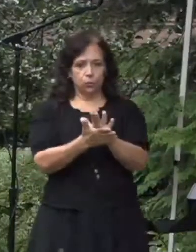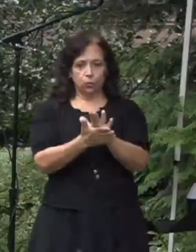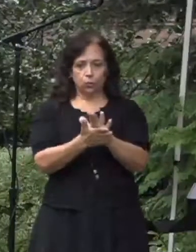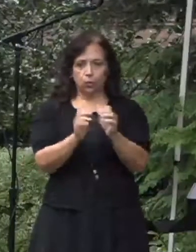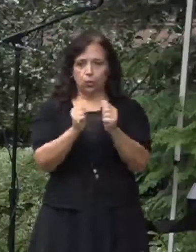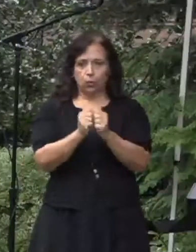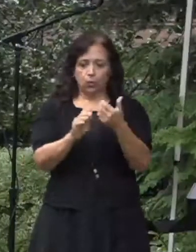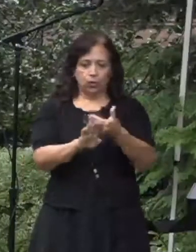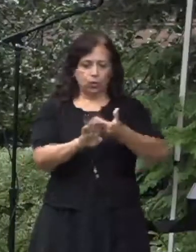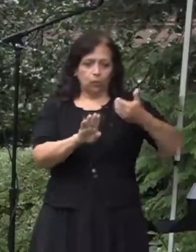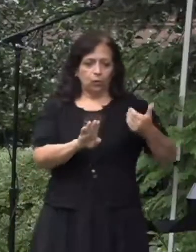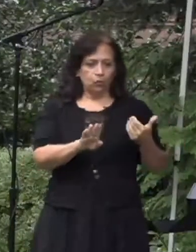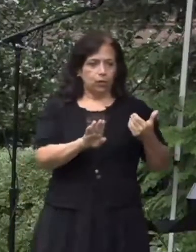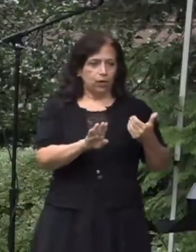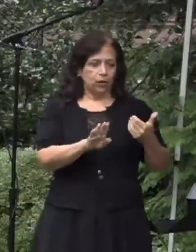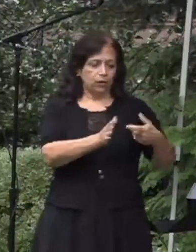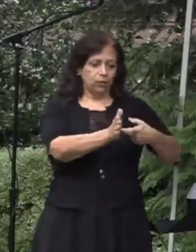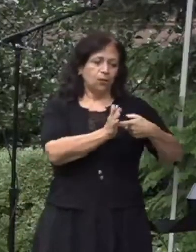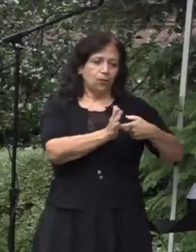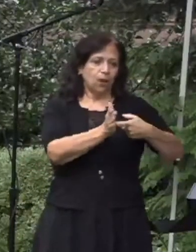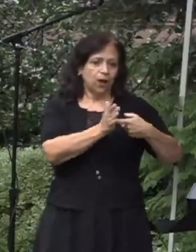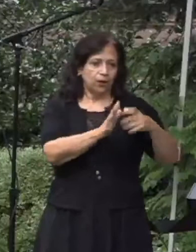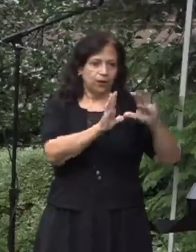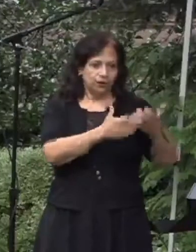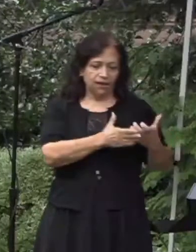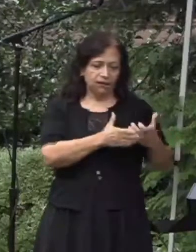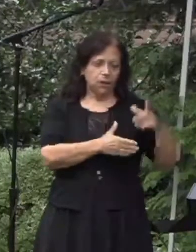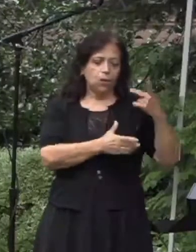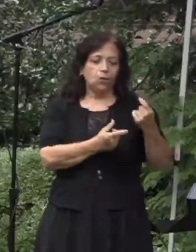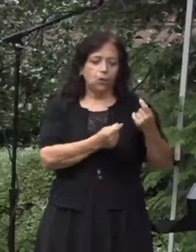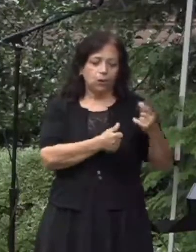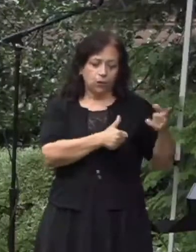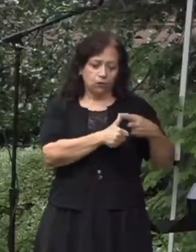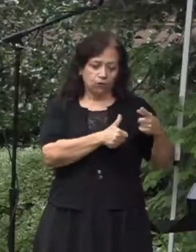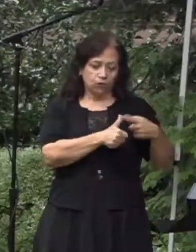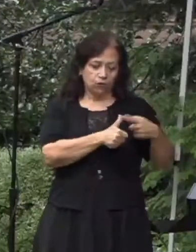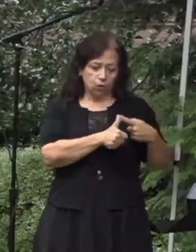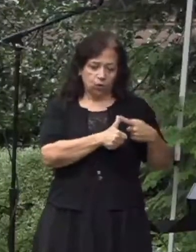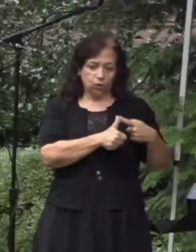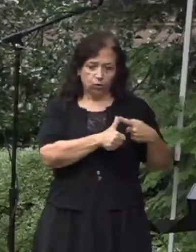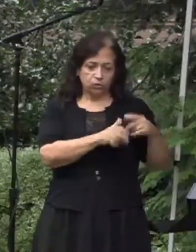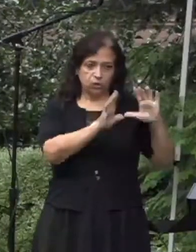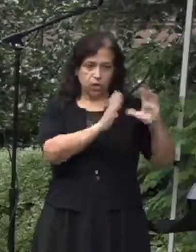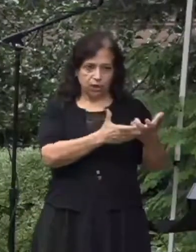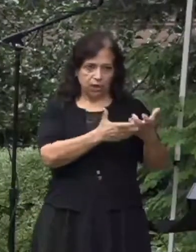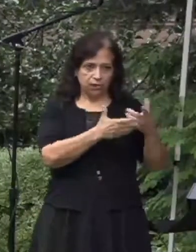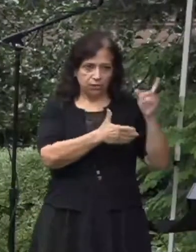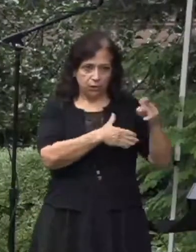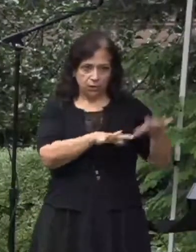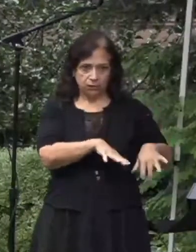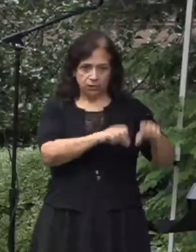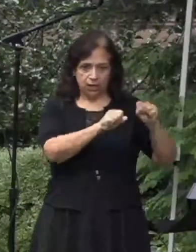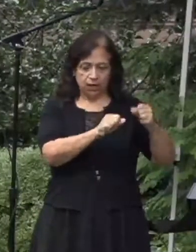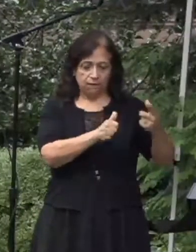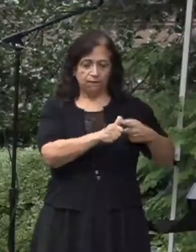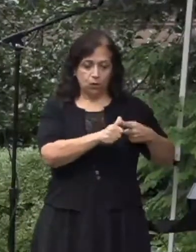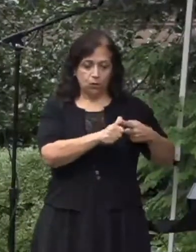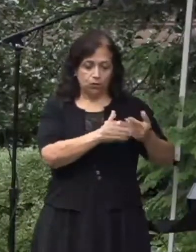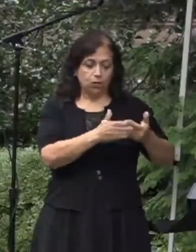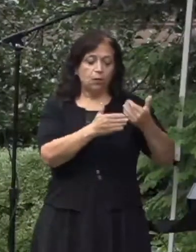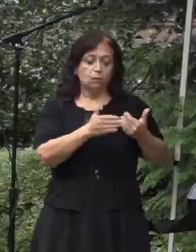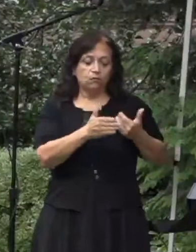with prerequisites. What must I do first, or what class must I take